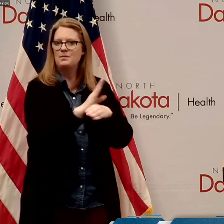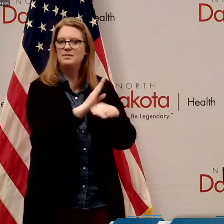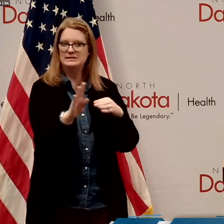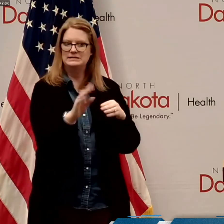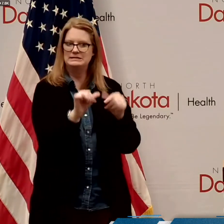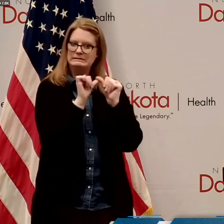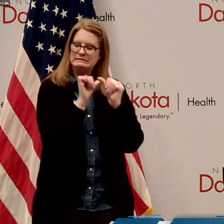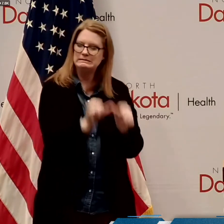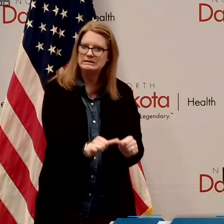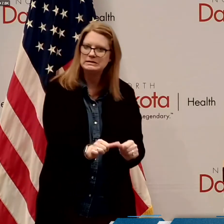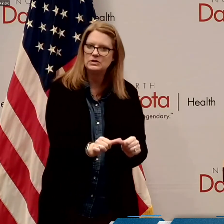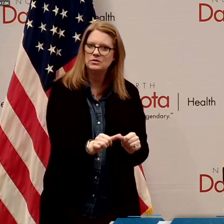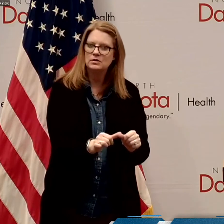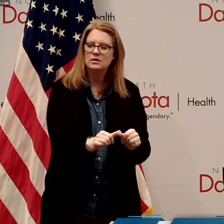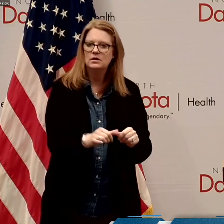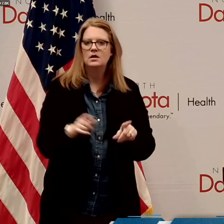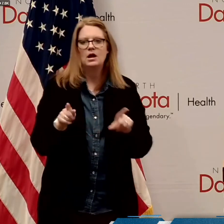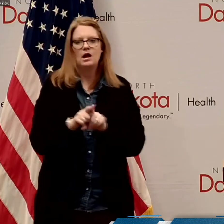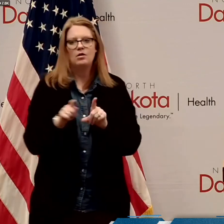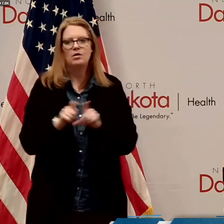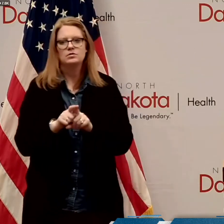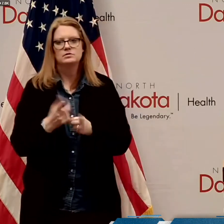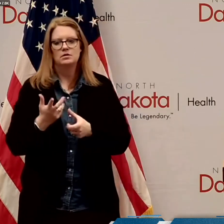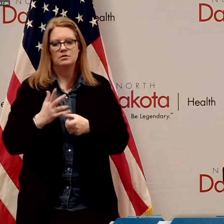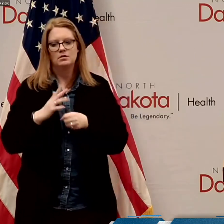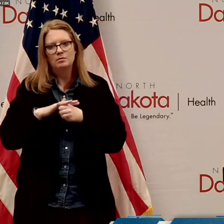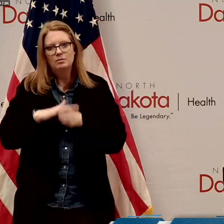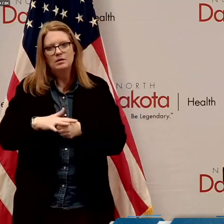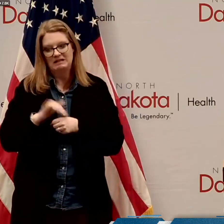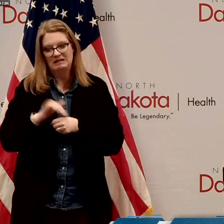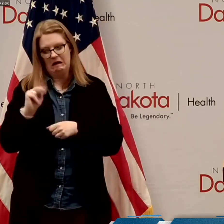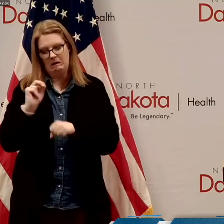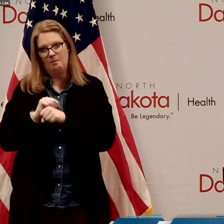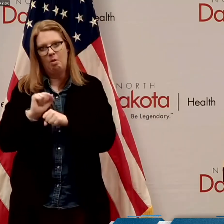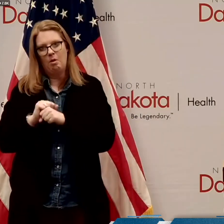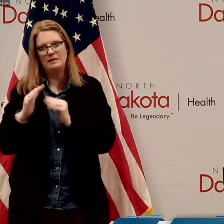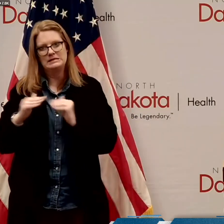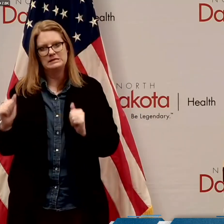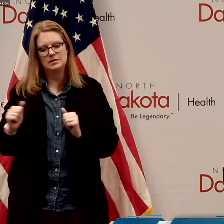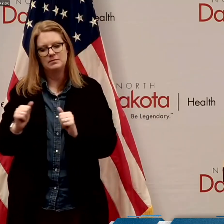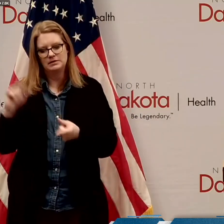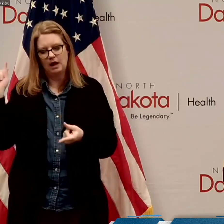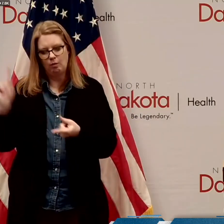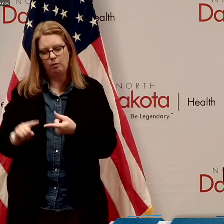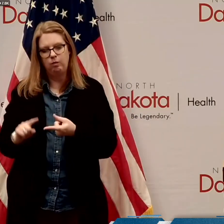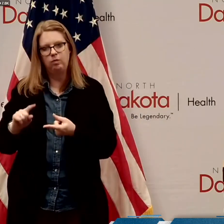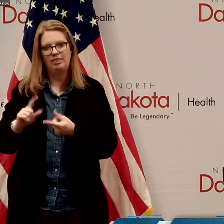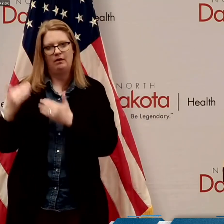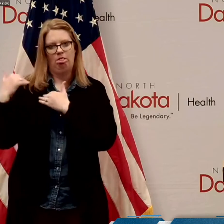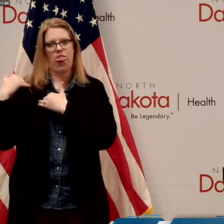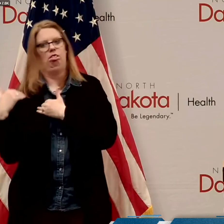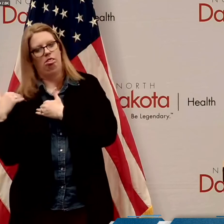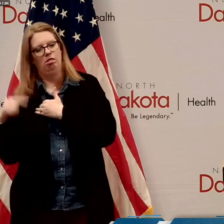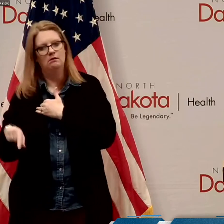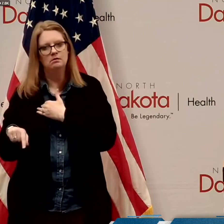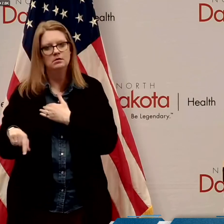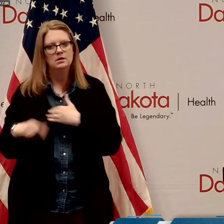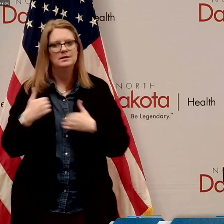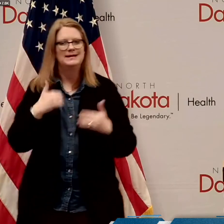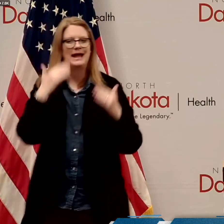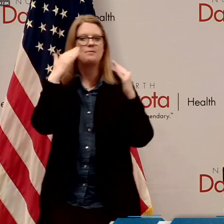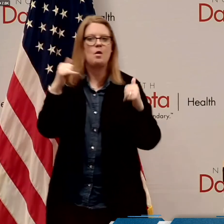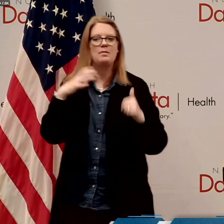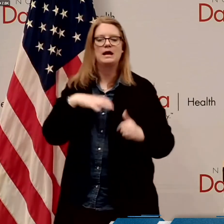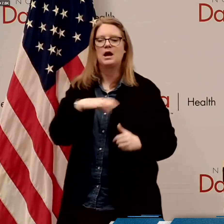And it also, of course, would take some pressure off the unemployment system. So really smart program, and I hope that Congress will see